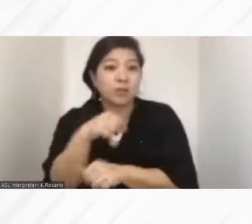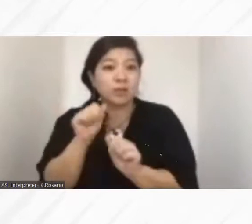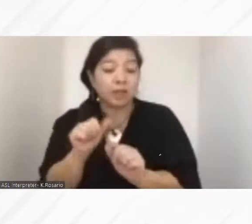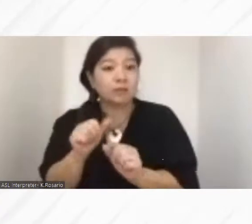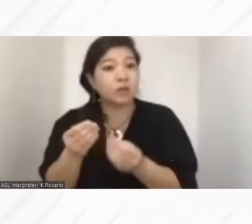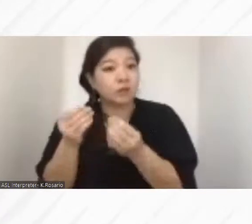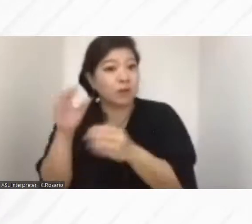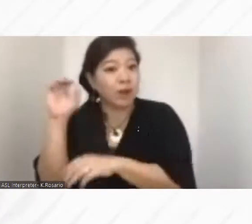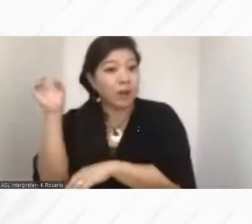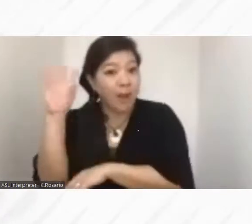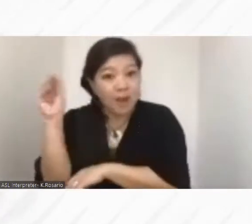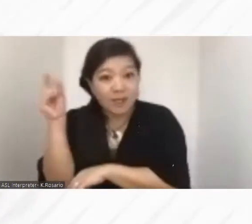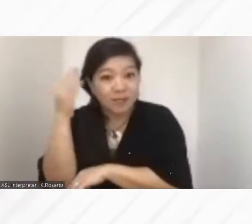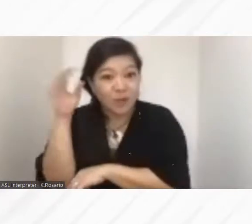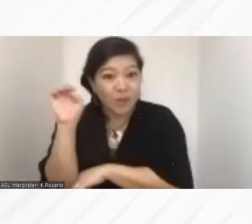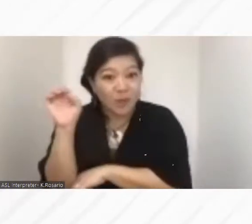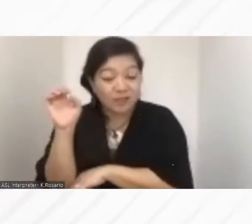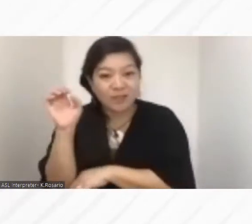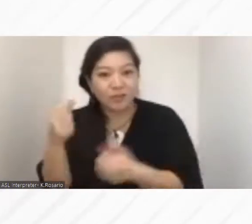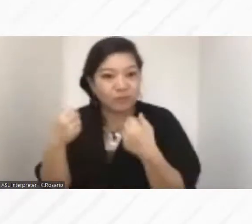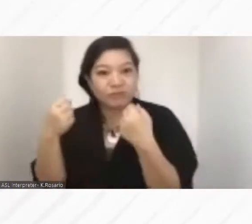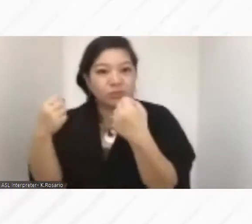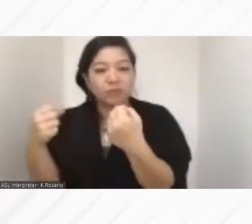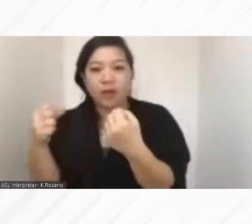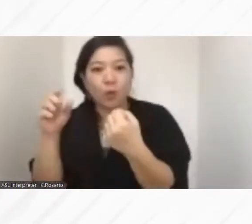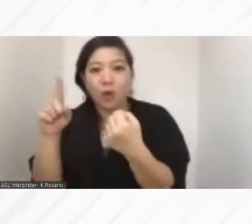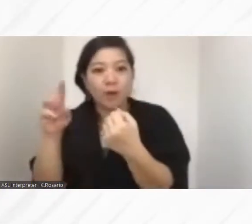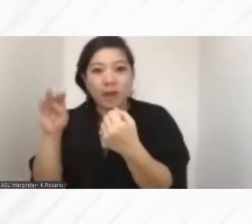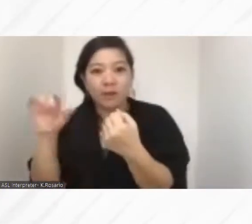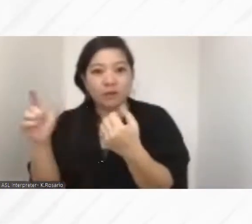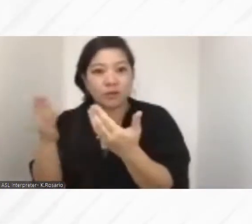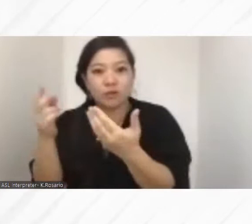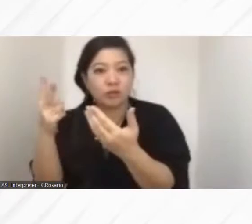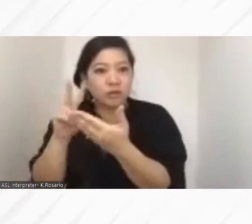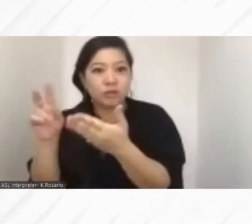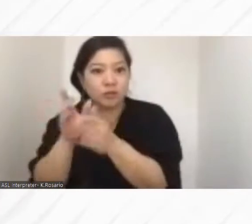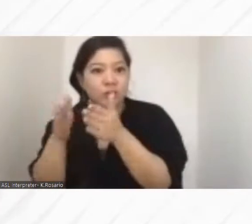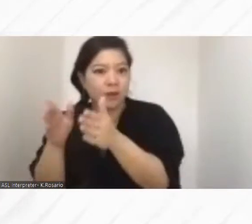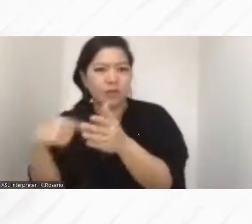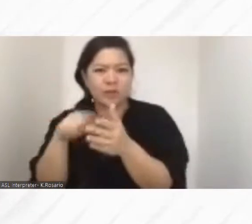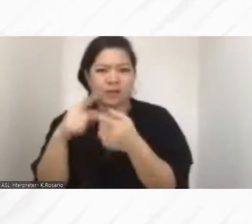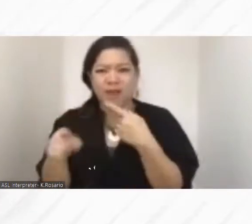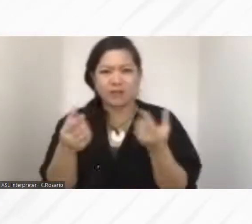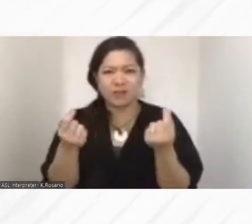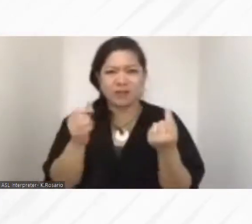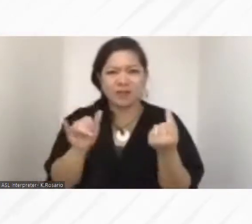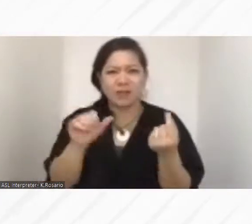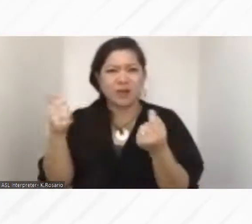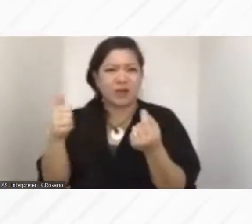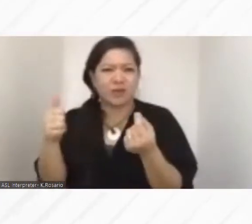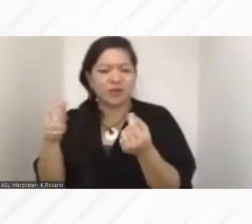ambulance and send you a mile or two down the street. You can't do that in Guam. You can't put people in an ambulance and send them to another